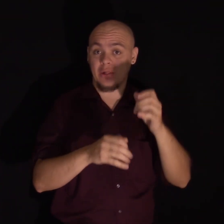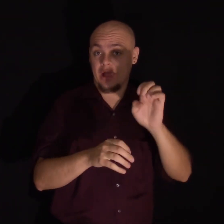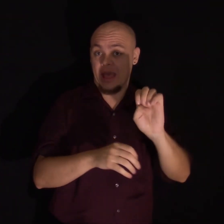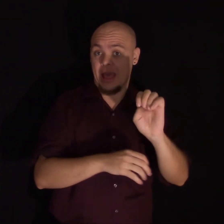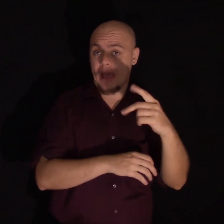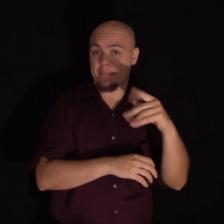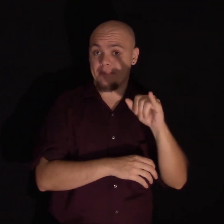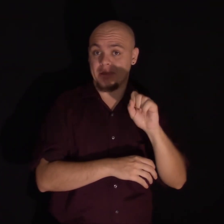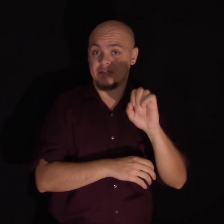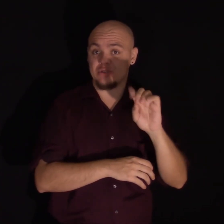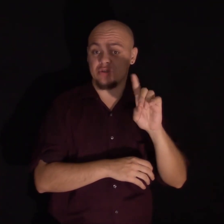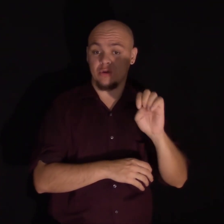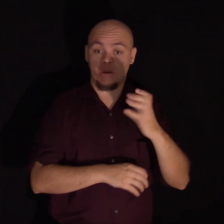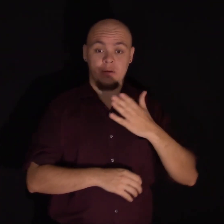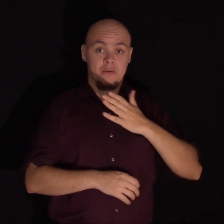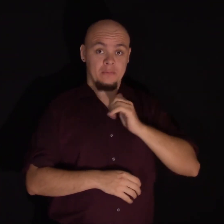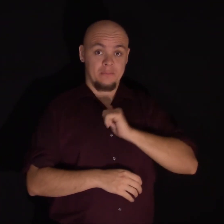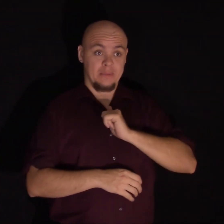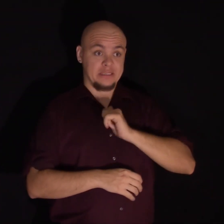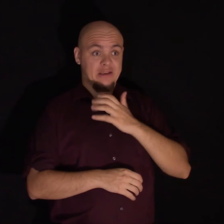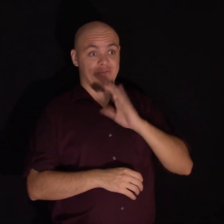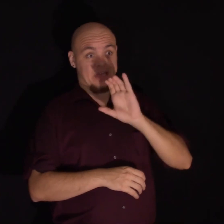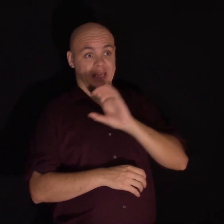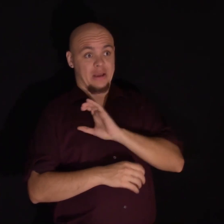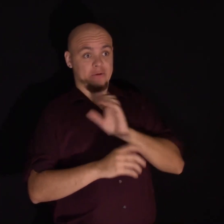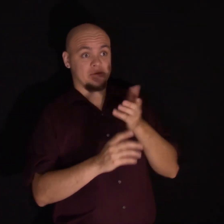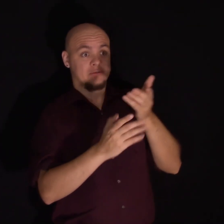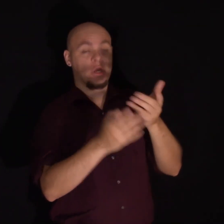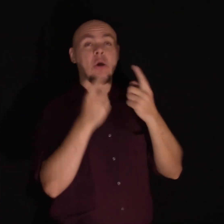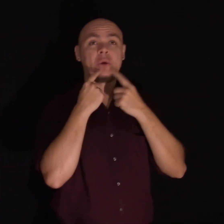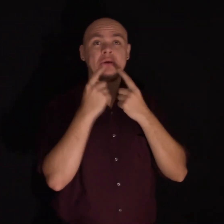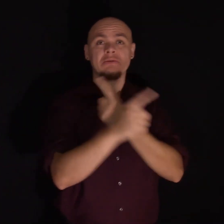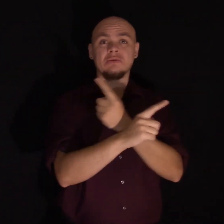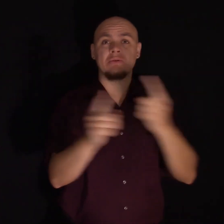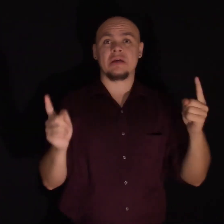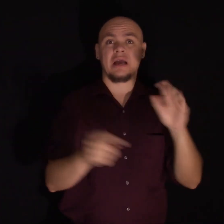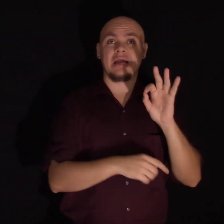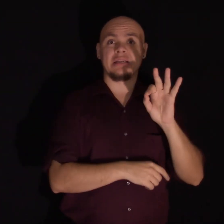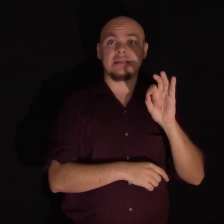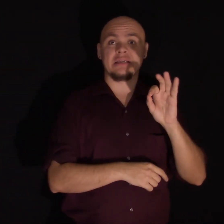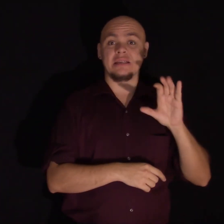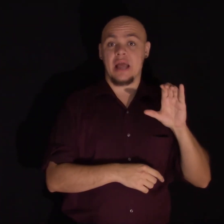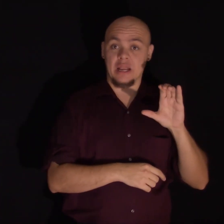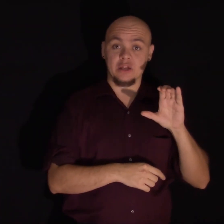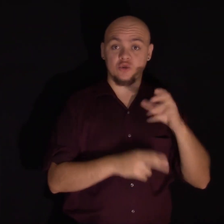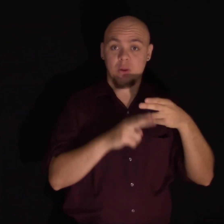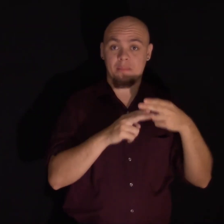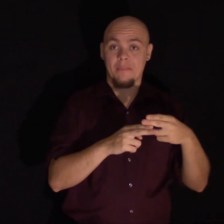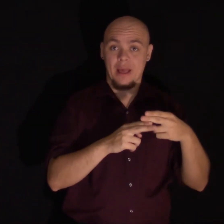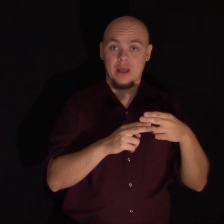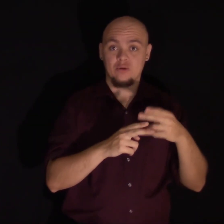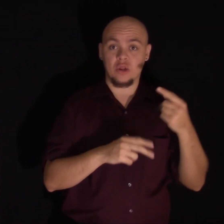my character personifying that moment by battle crying at a 900-pound grizzly bear.